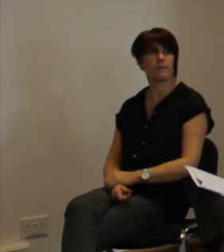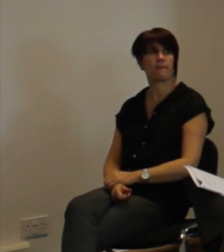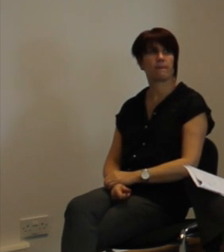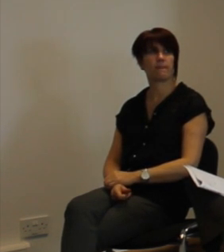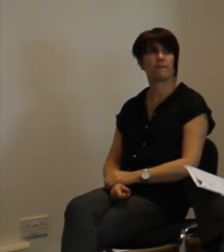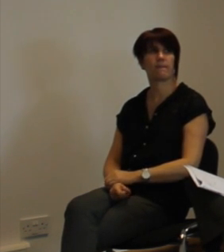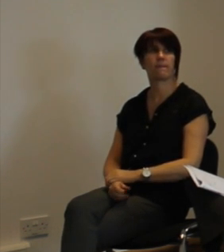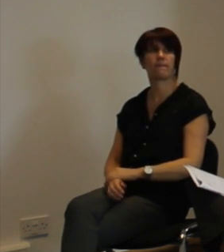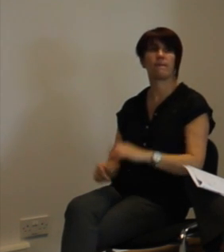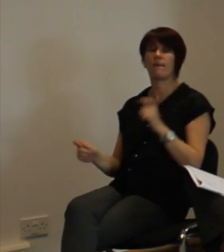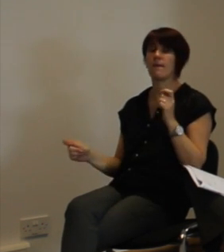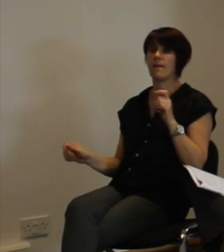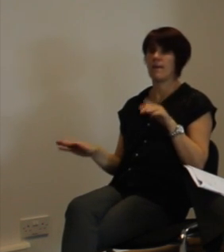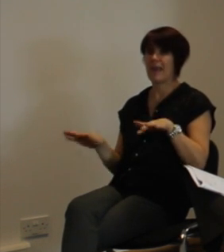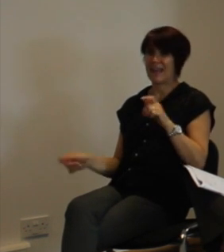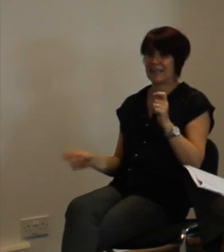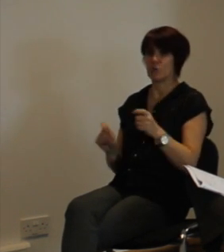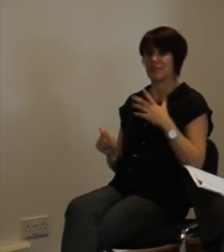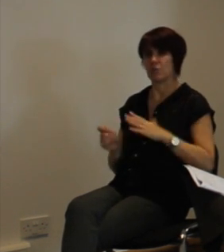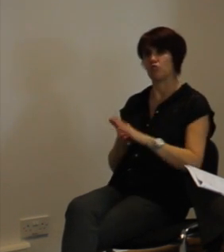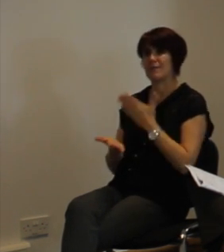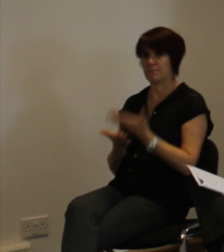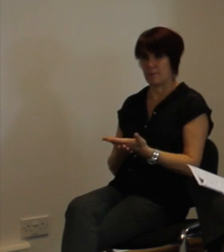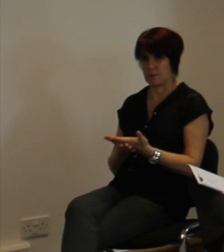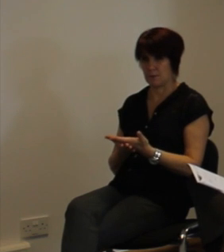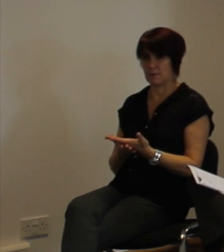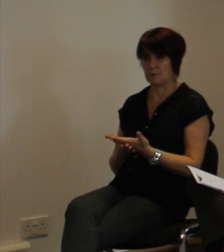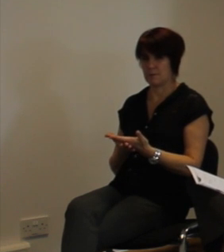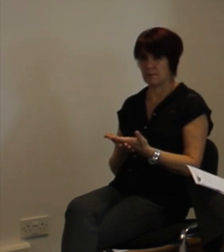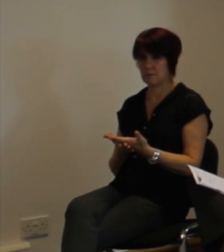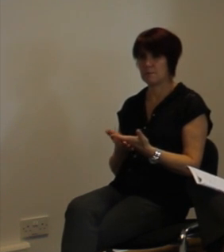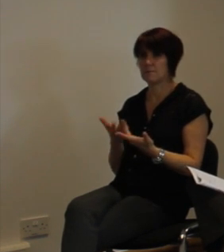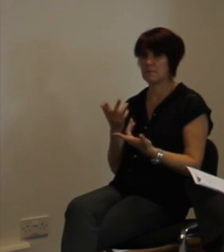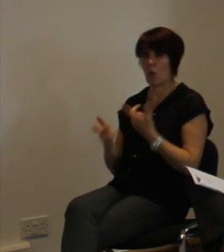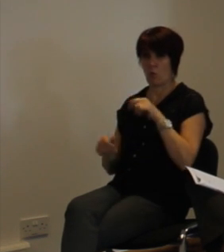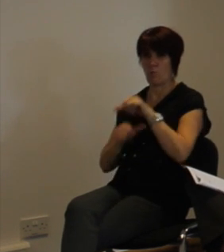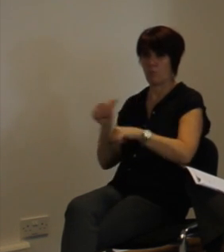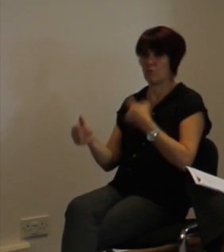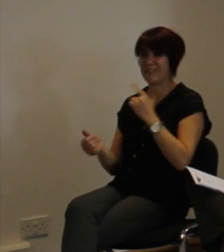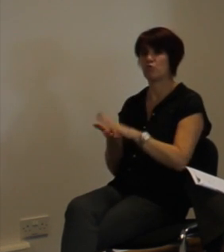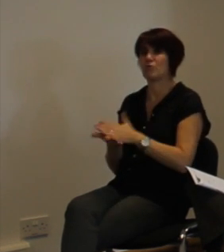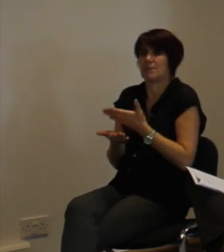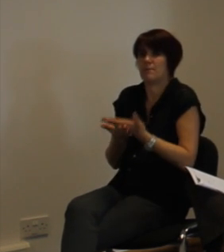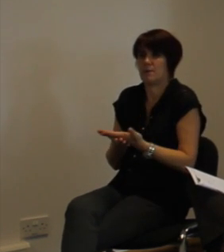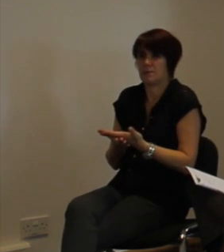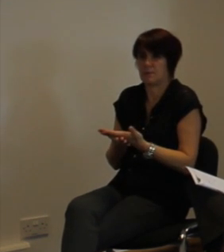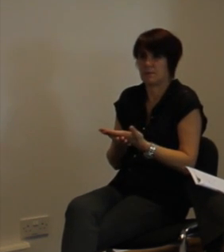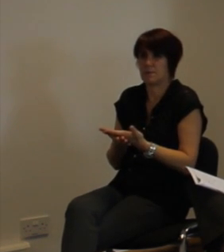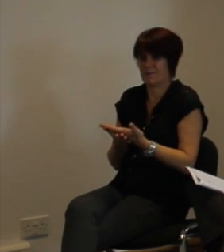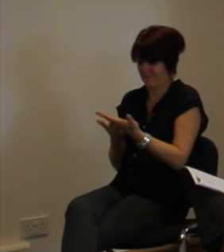Adjustment needs to be transparent. That is another feature of the process. Transparency. We